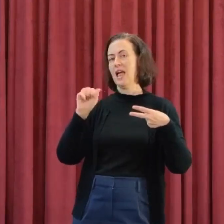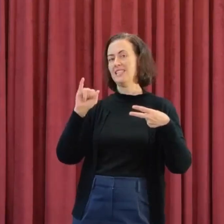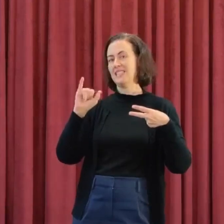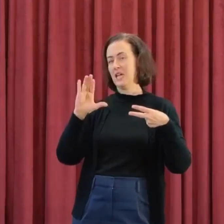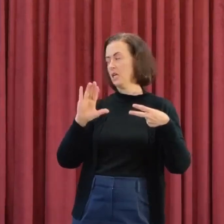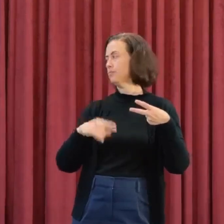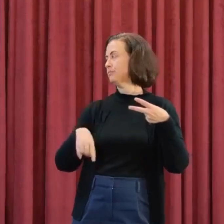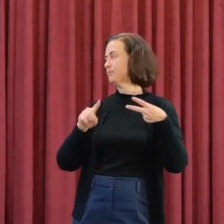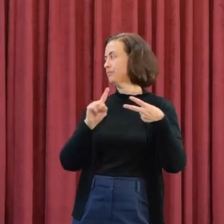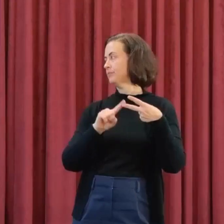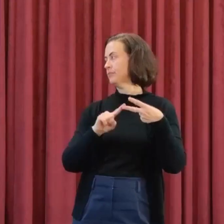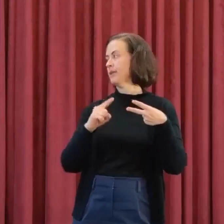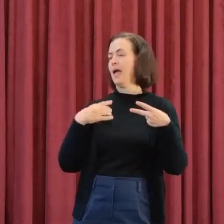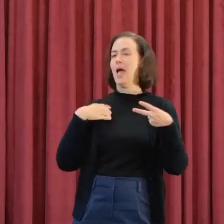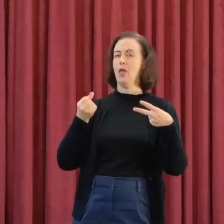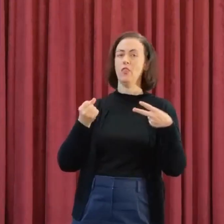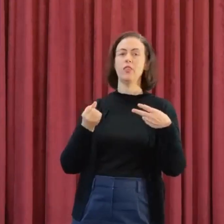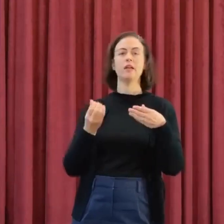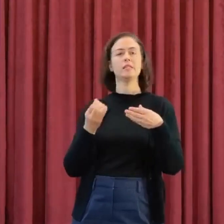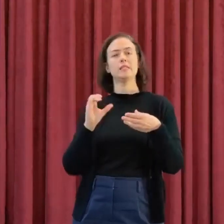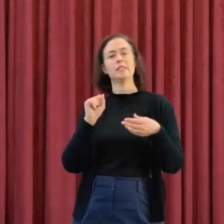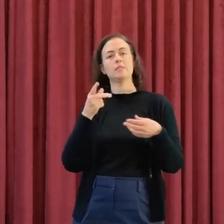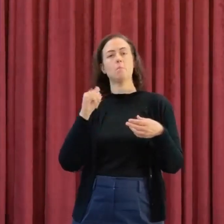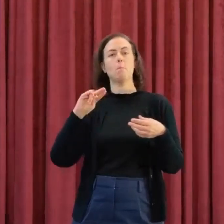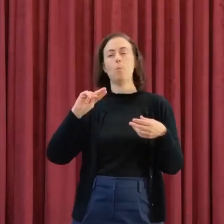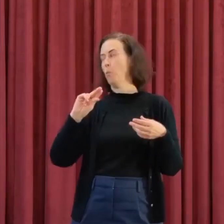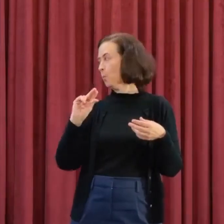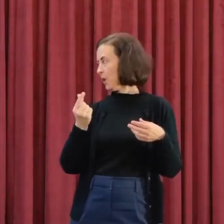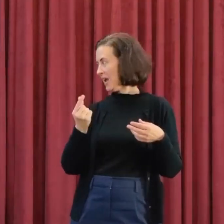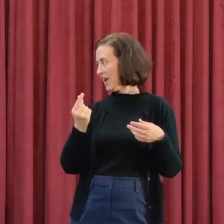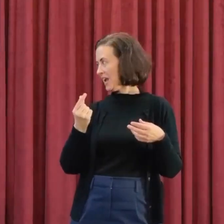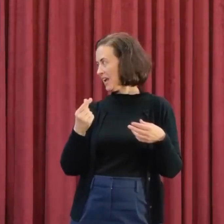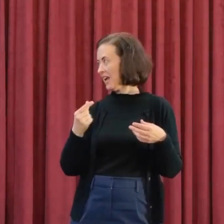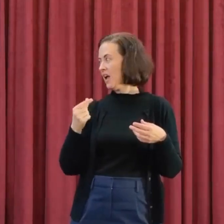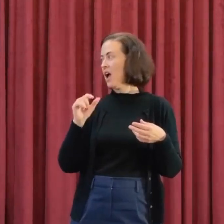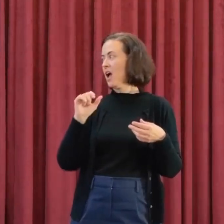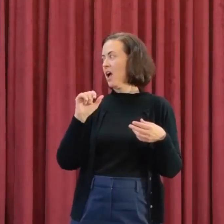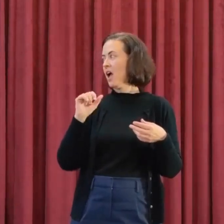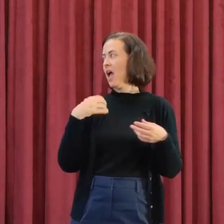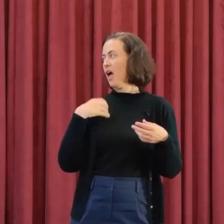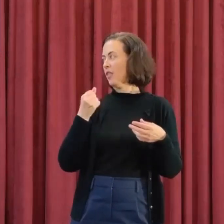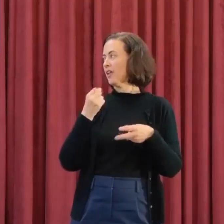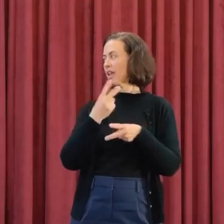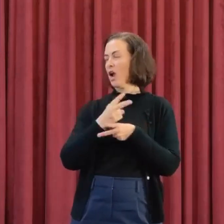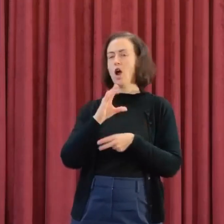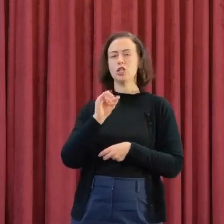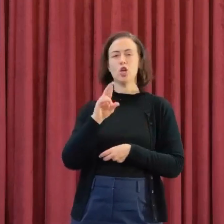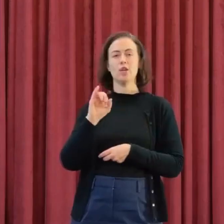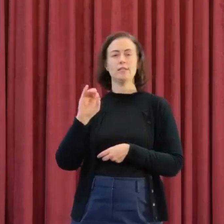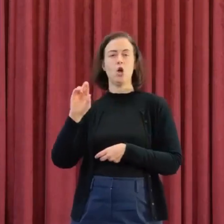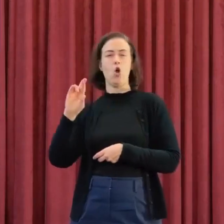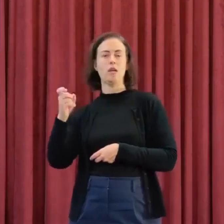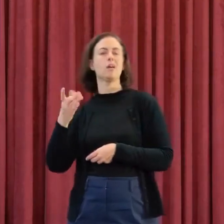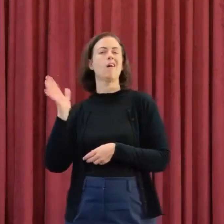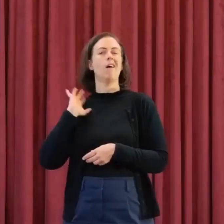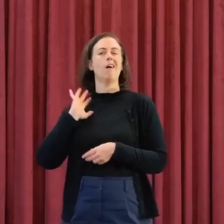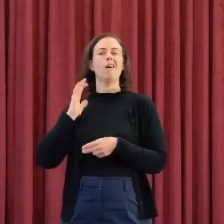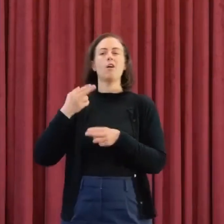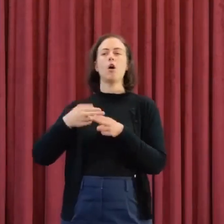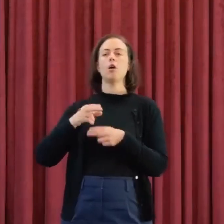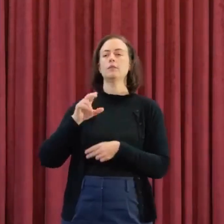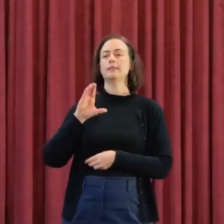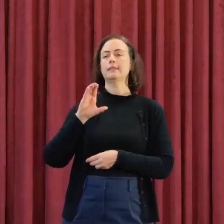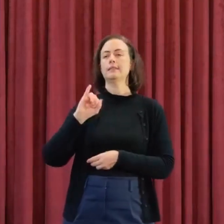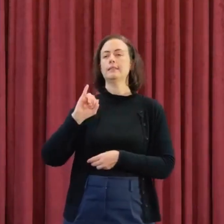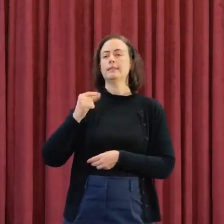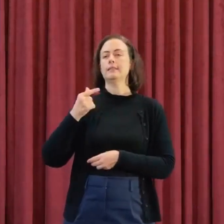Healthcare Assurance RX plan. It used to be called Cigna Healthcare Assurance